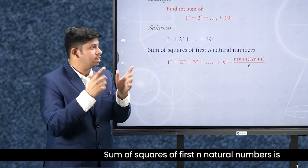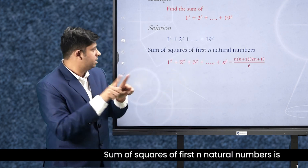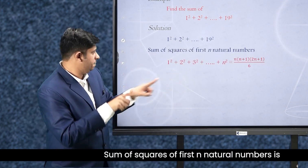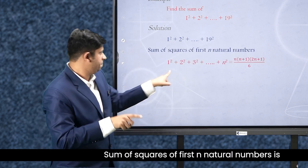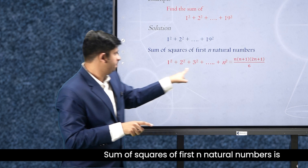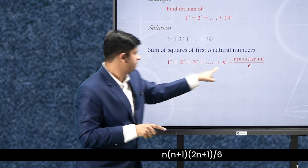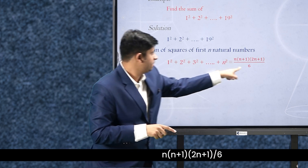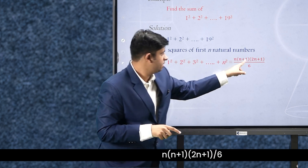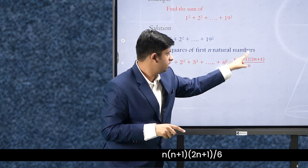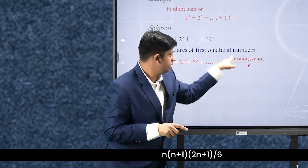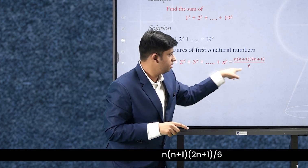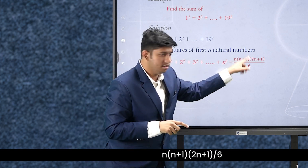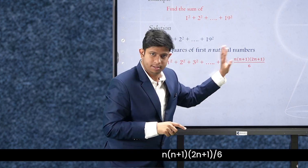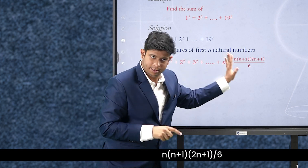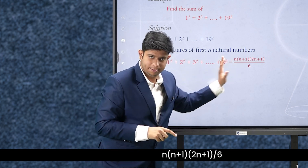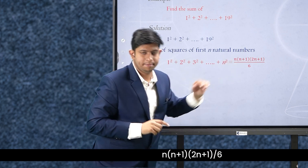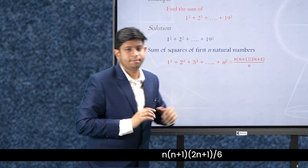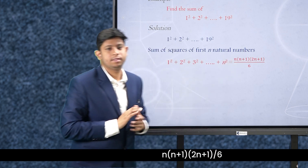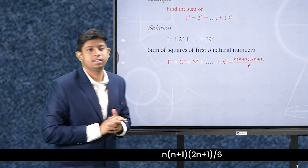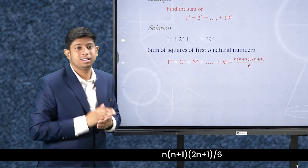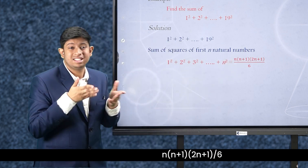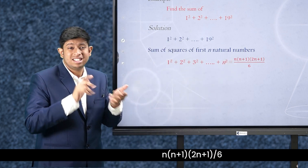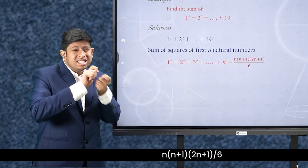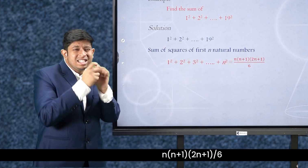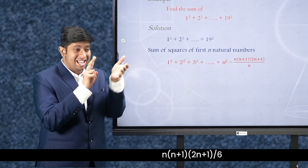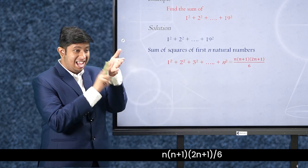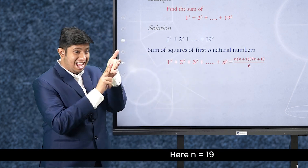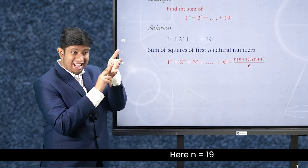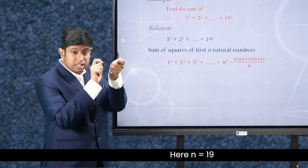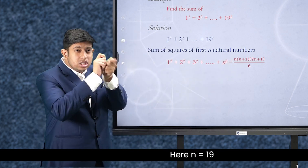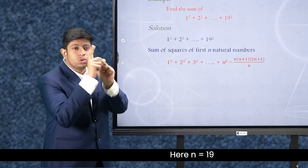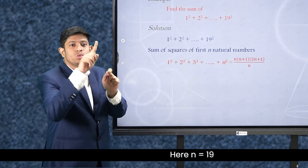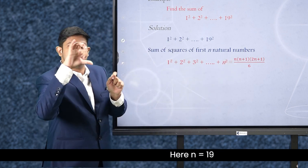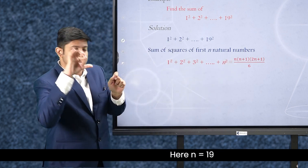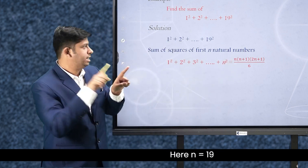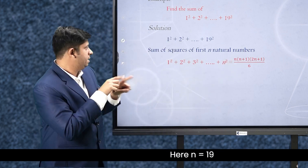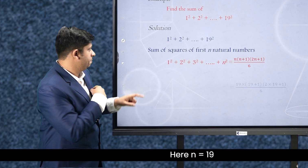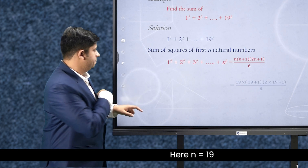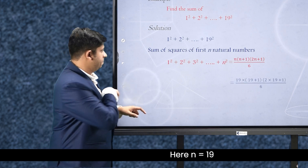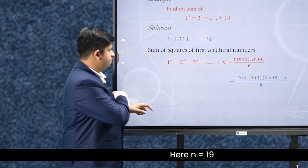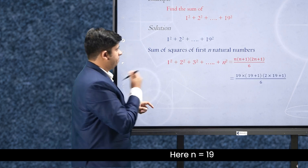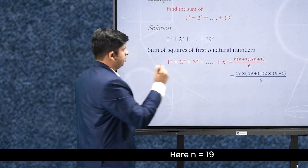is n into n plus 1 into 2n plus 1 by 6. Here n is equal to